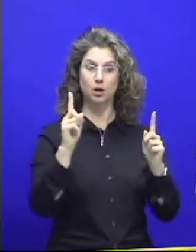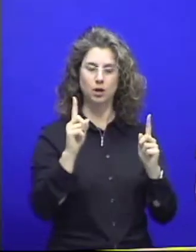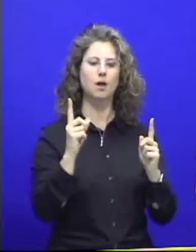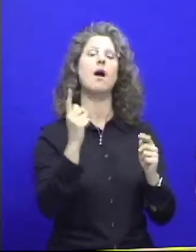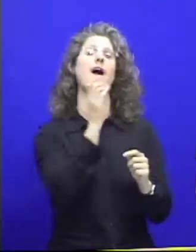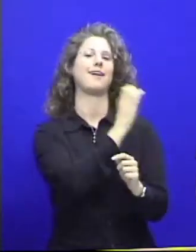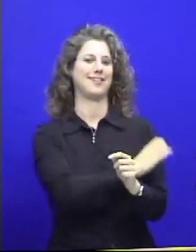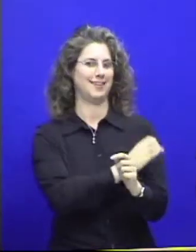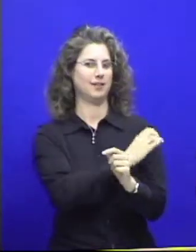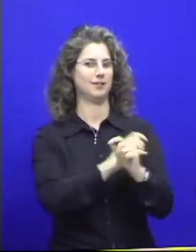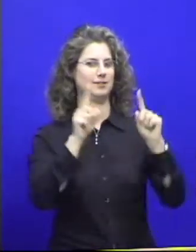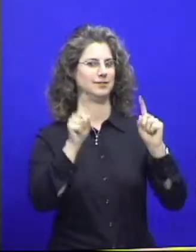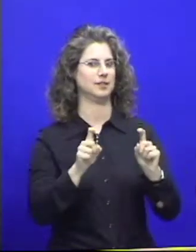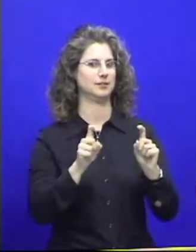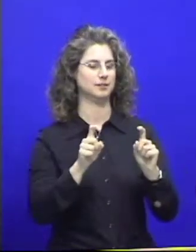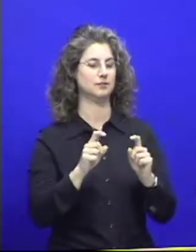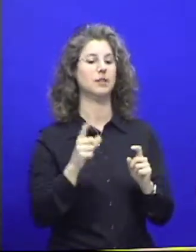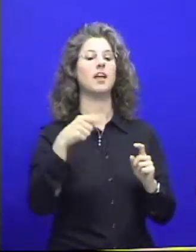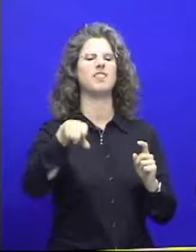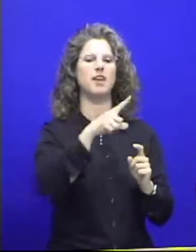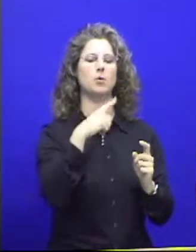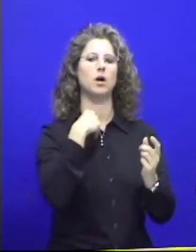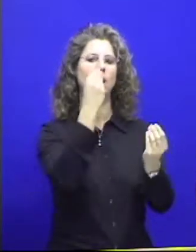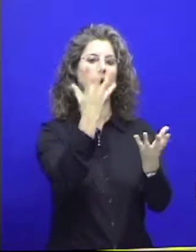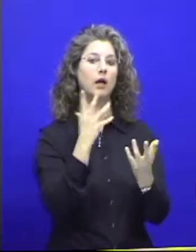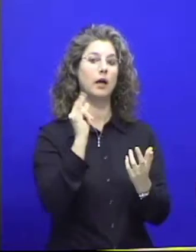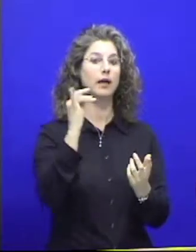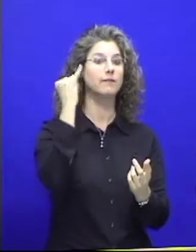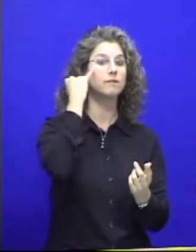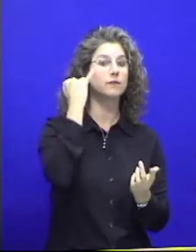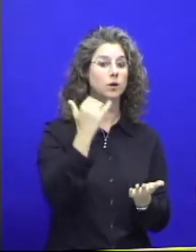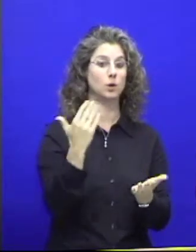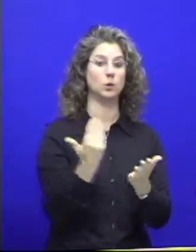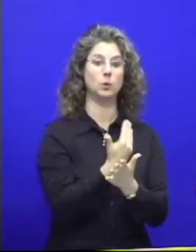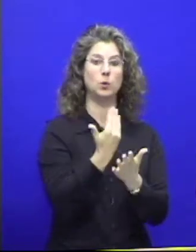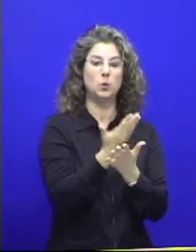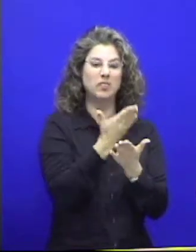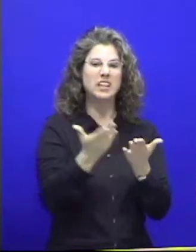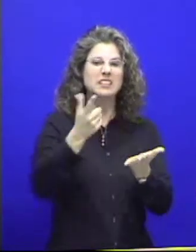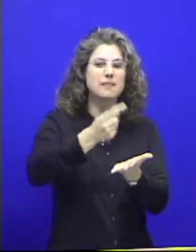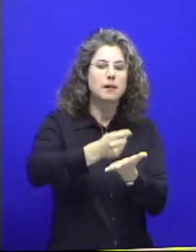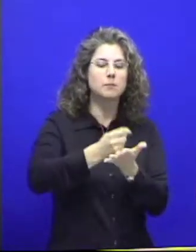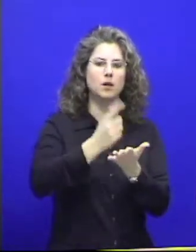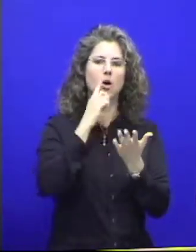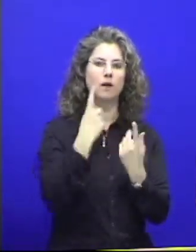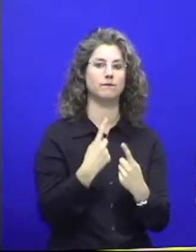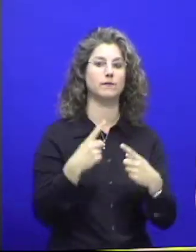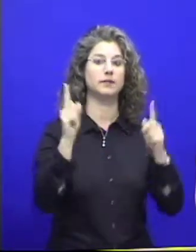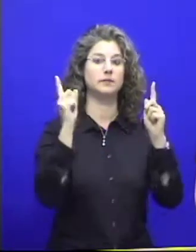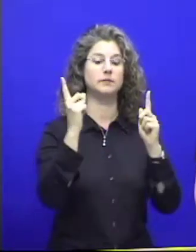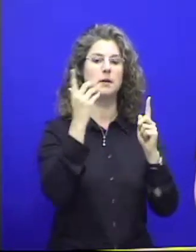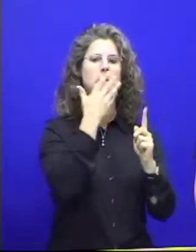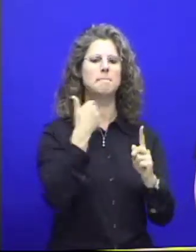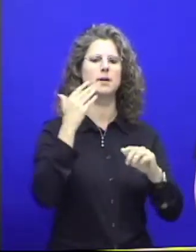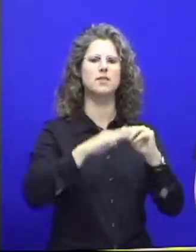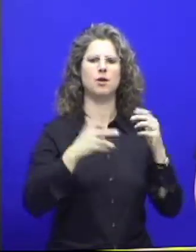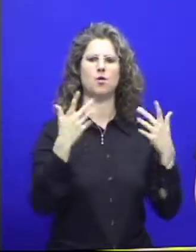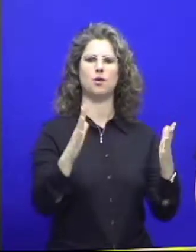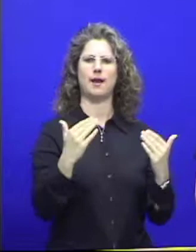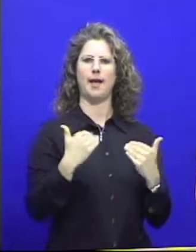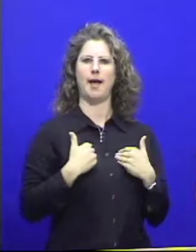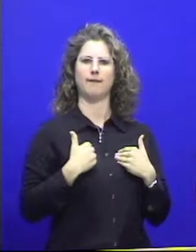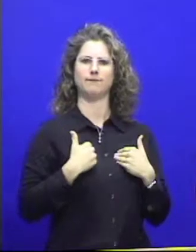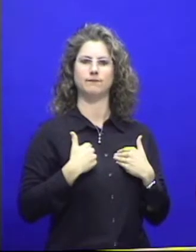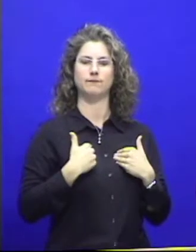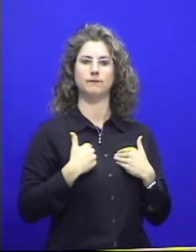Clinical trials tell us if new therapies are really effective, better than an existing therapy,